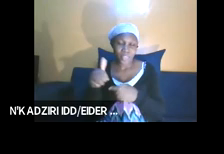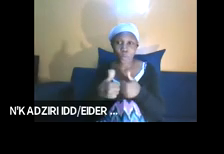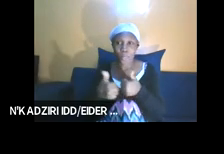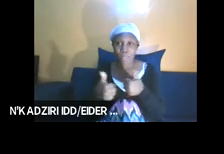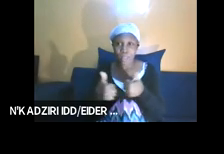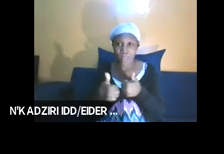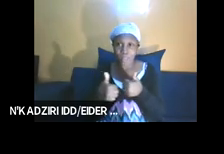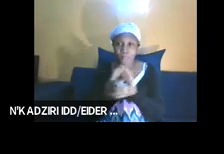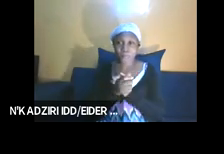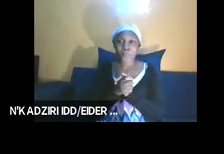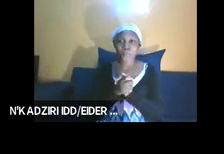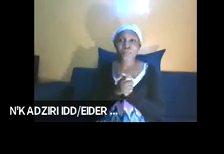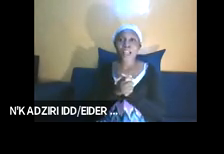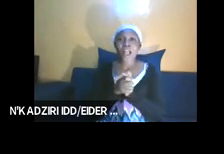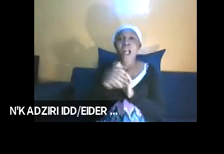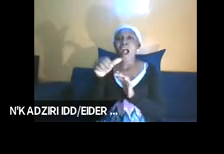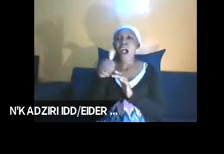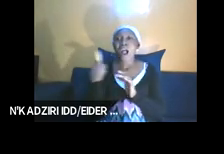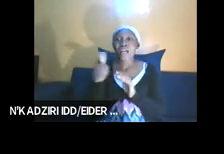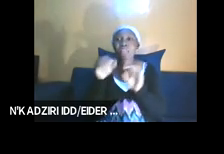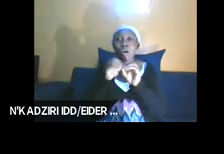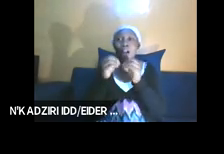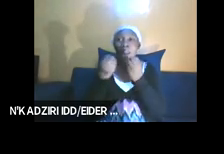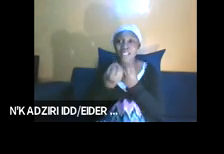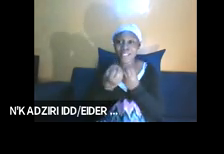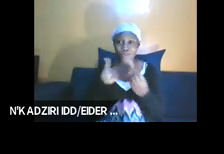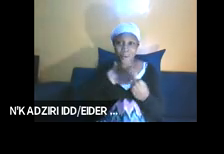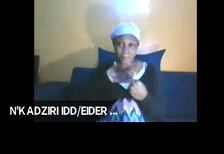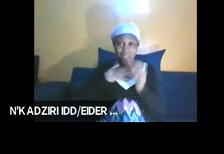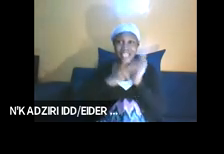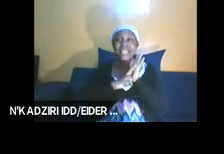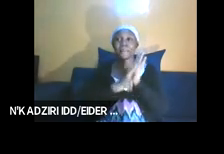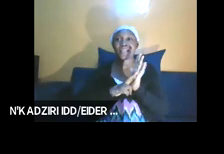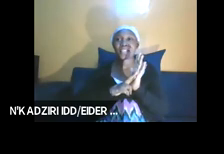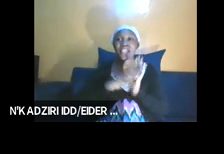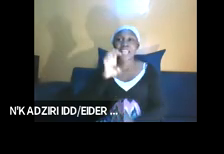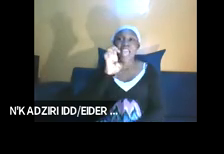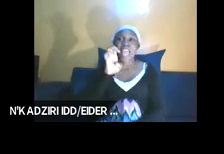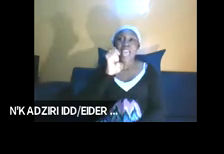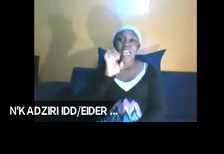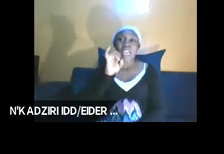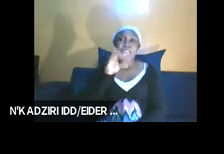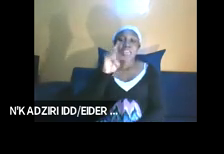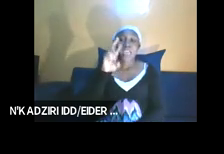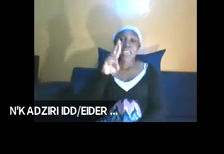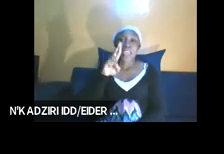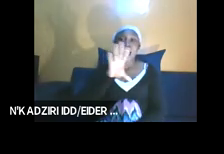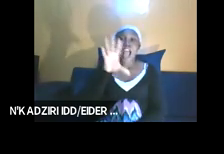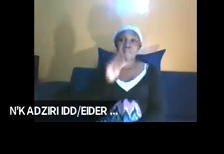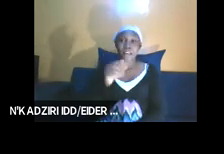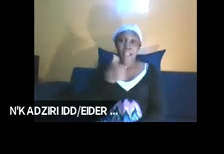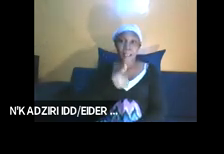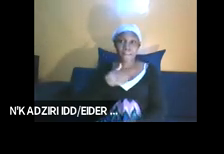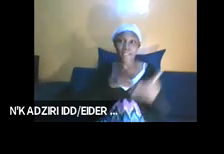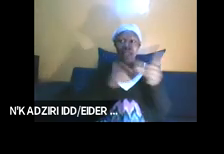The one of the other organization is the one that I represent, Eider Africa. I'm the director and also the